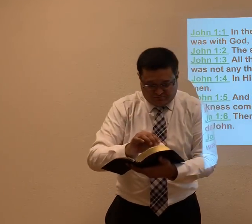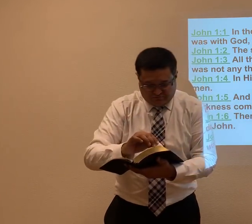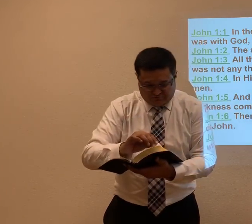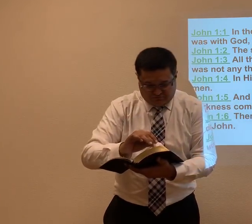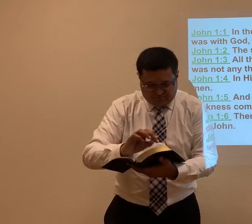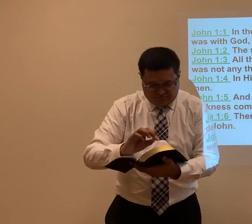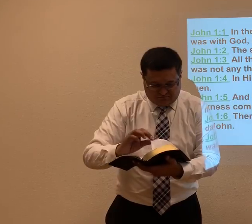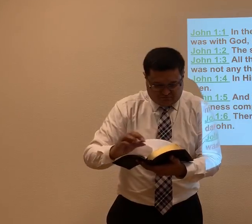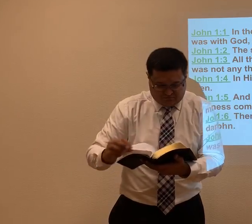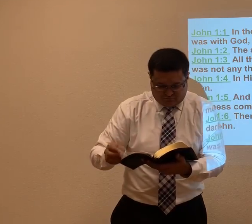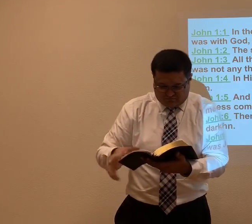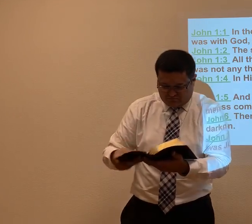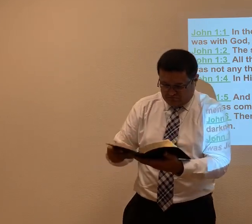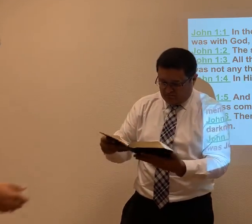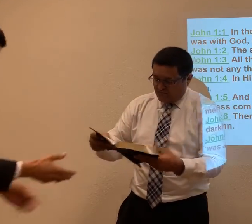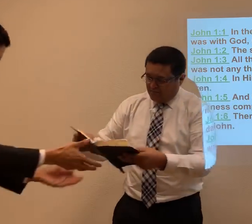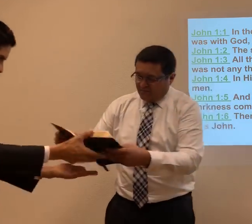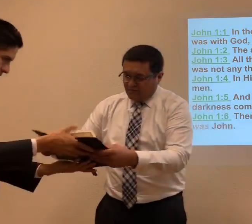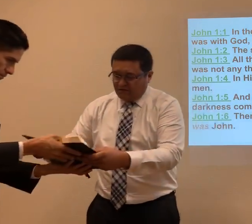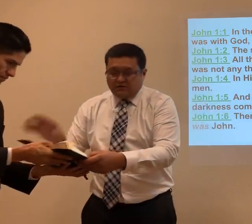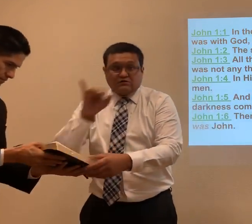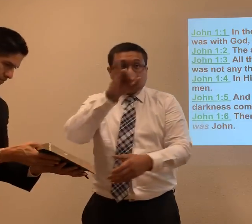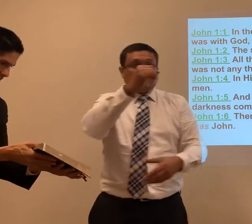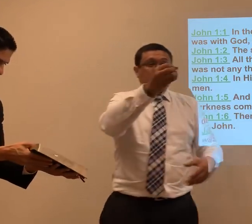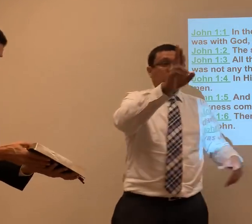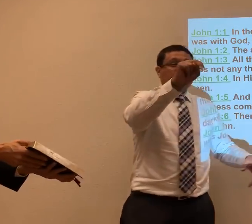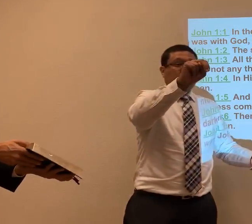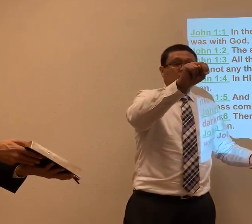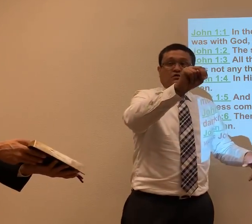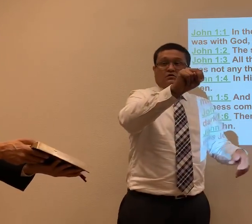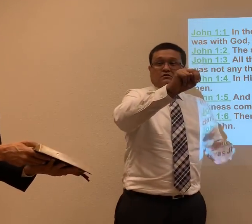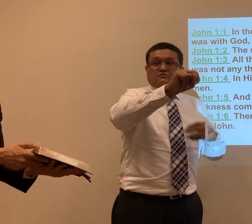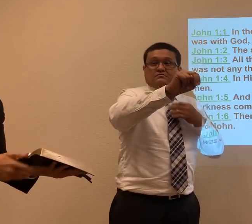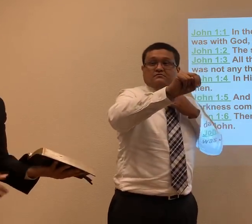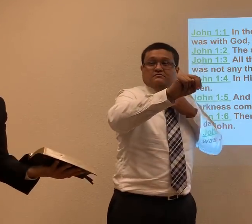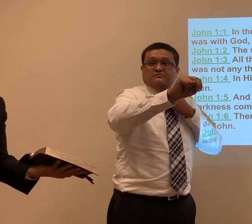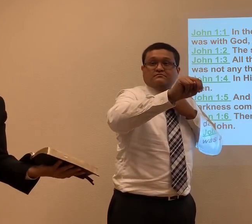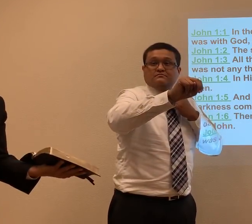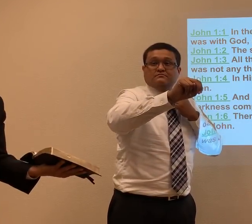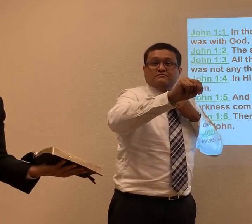I'm almost finished, if you don't mind holding this for me. So in John,